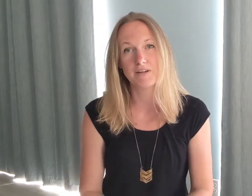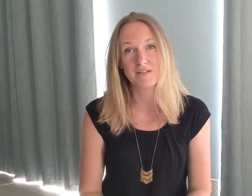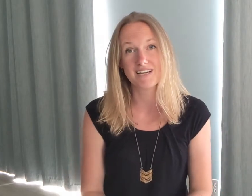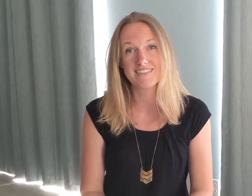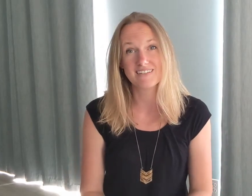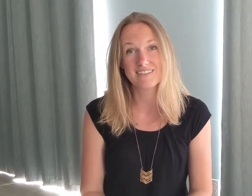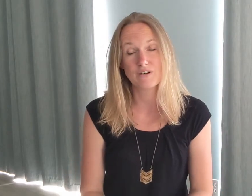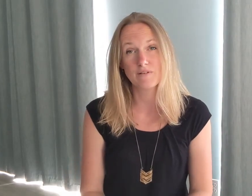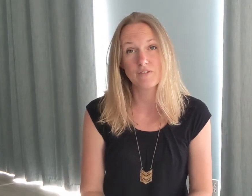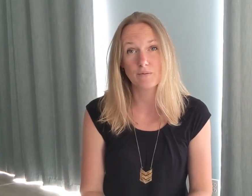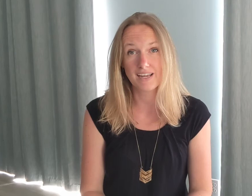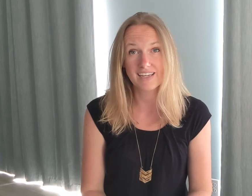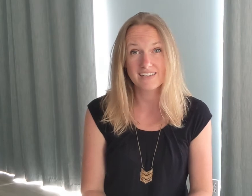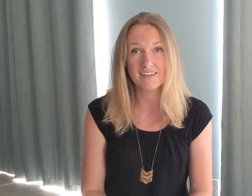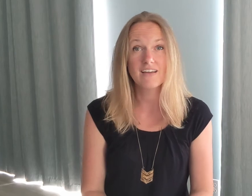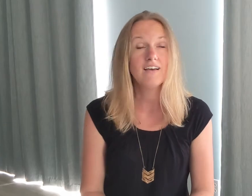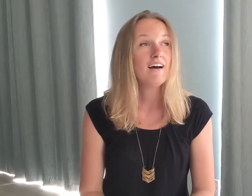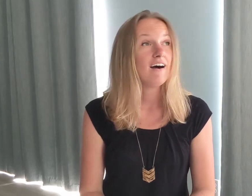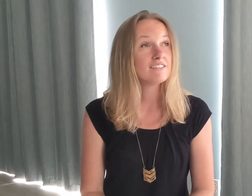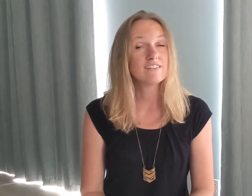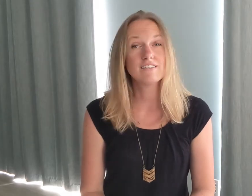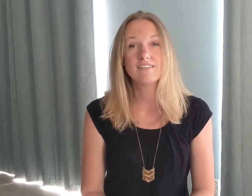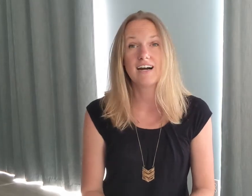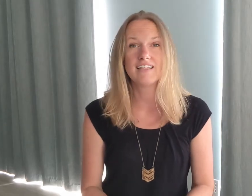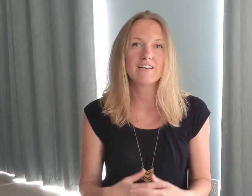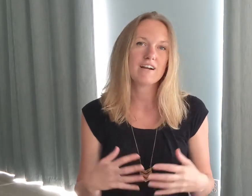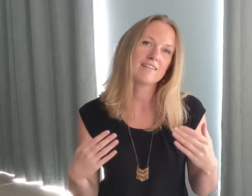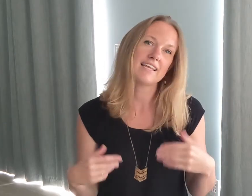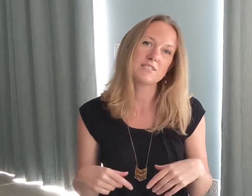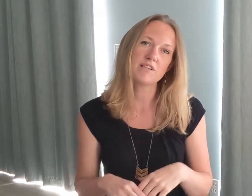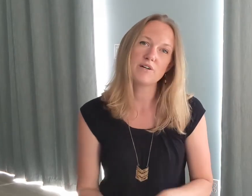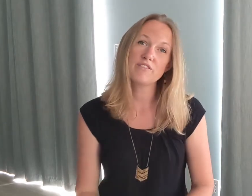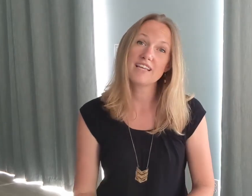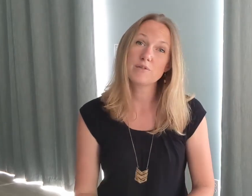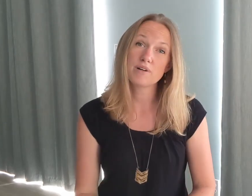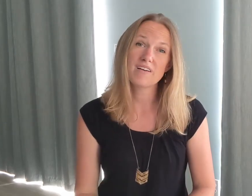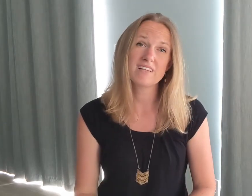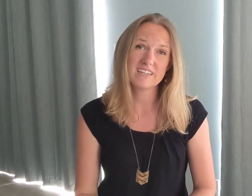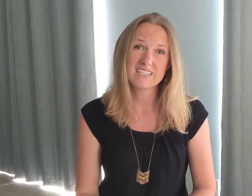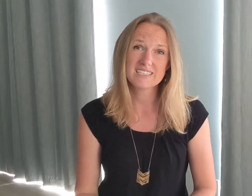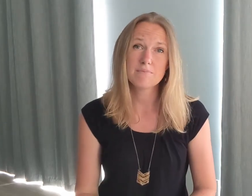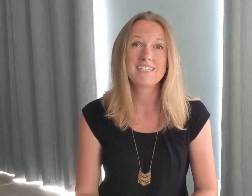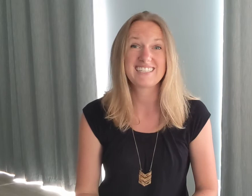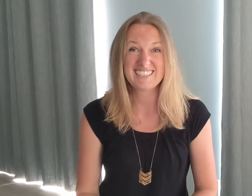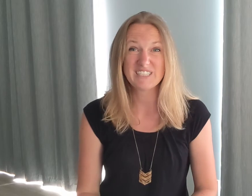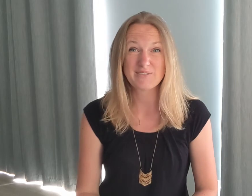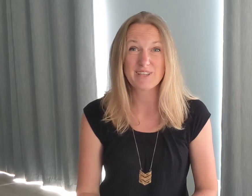my signs at home if you are right-handed. Also, there are links below if you'd like to print off the lyrics, that makes it easier for